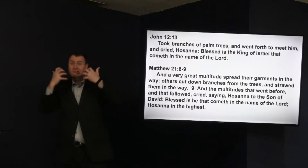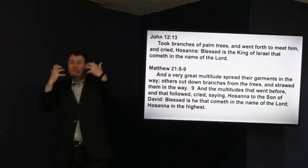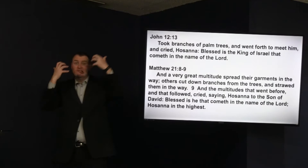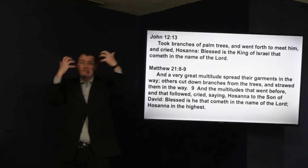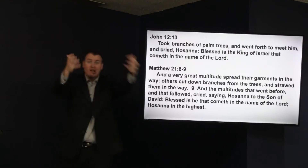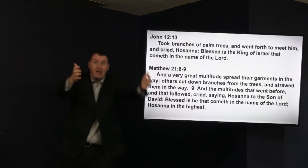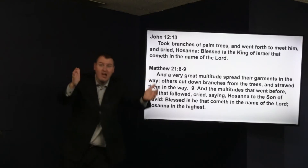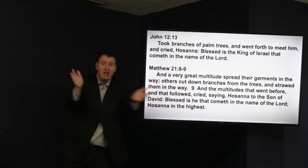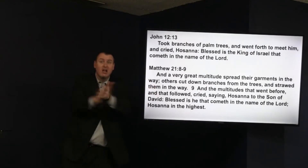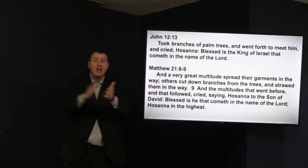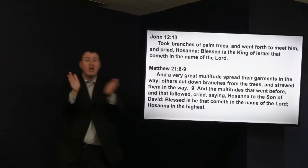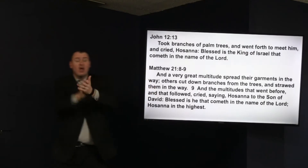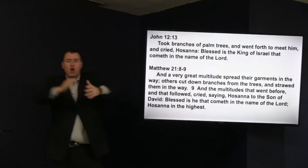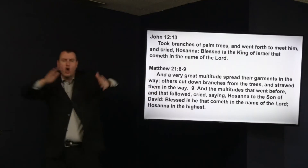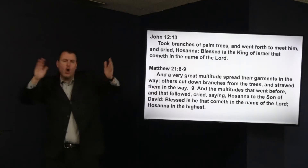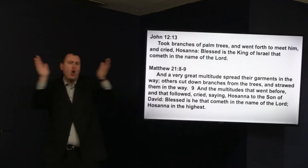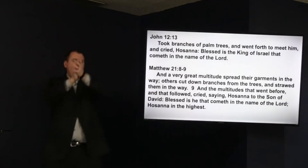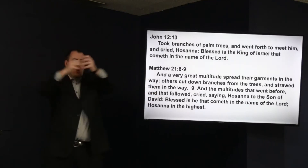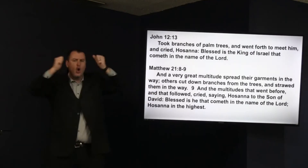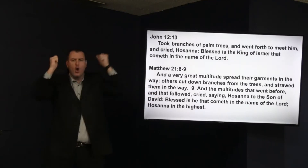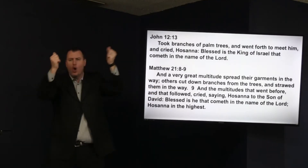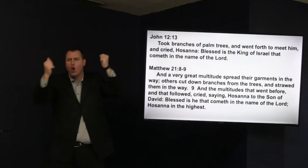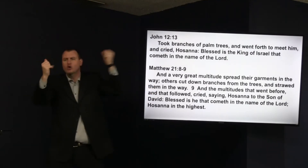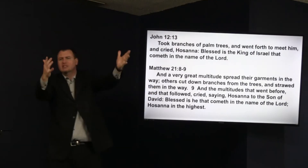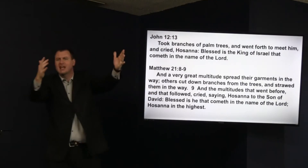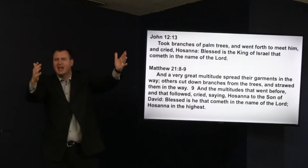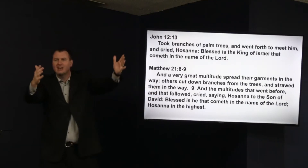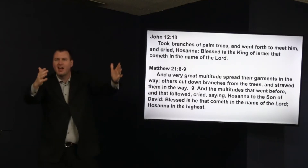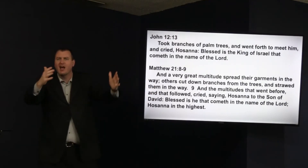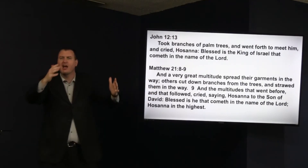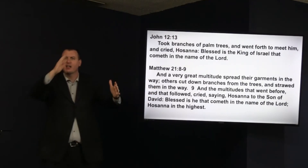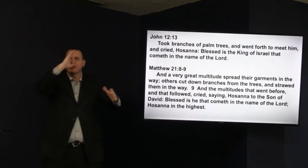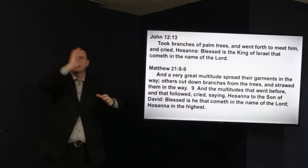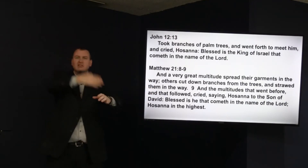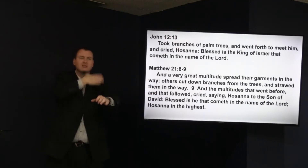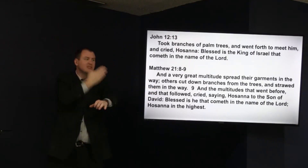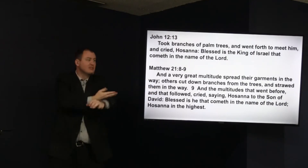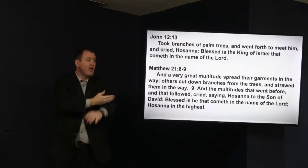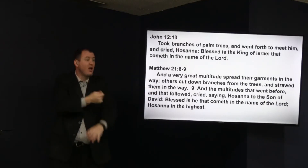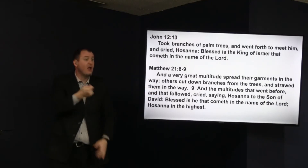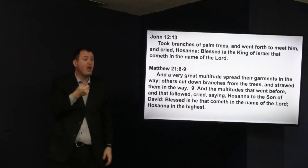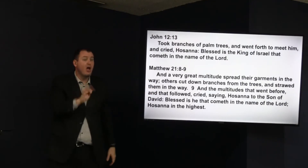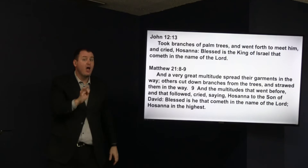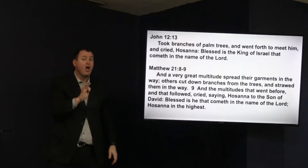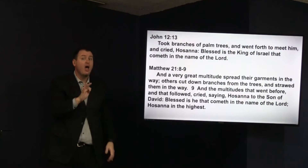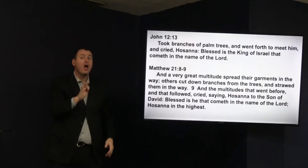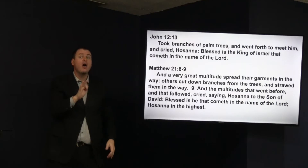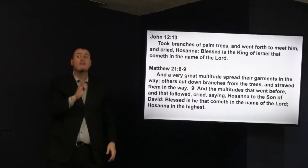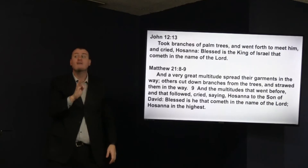cried, saying, Hosanna to the Son of David.